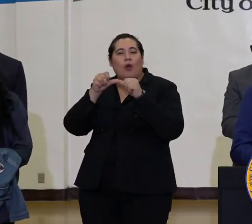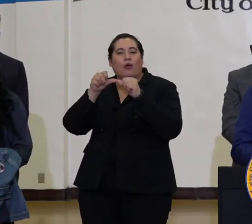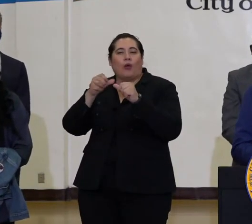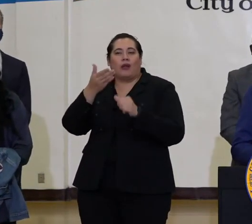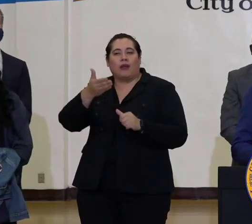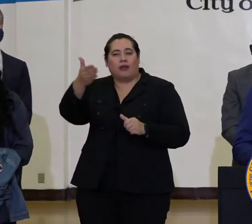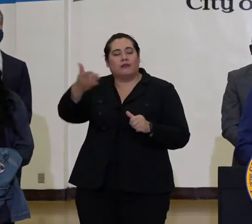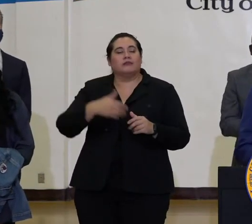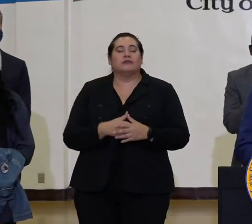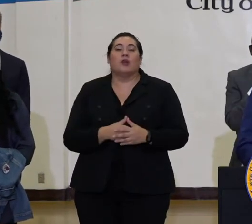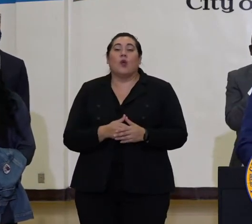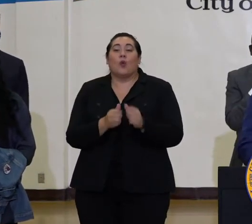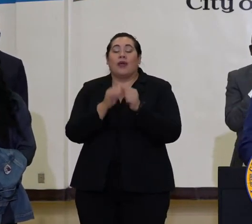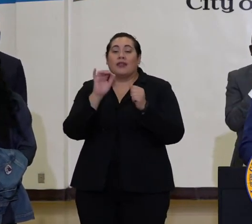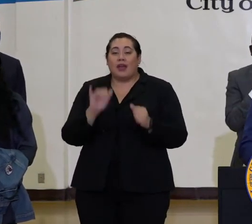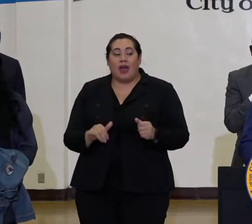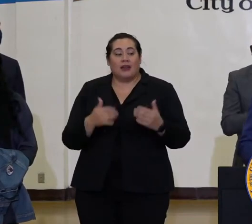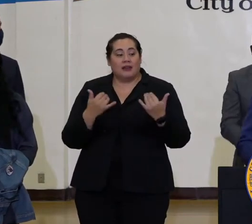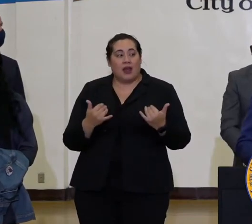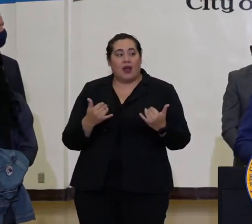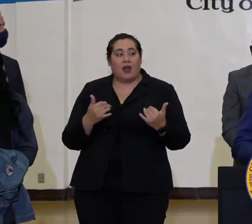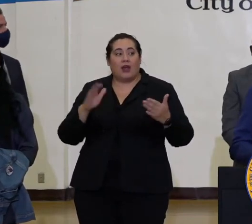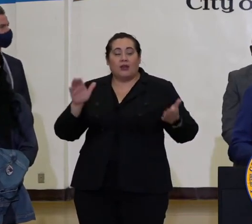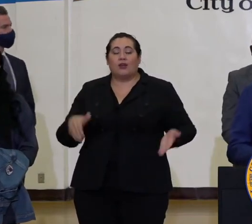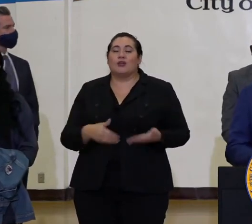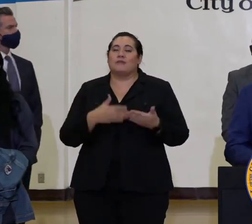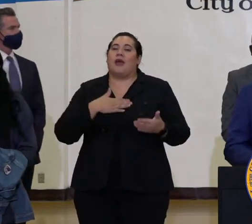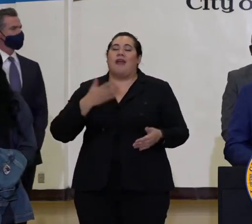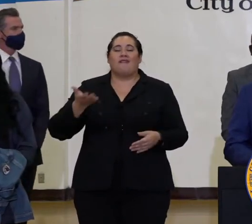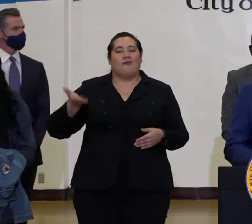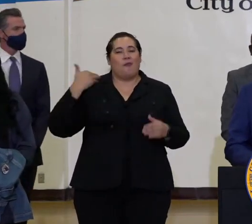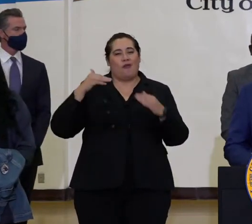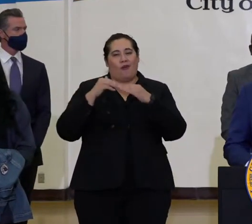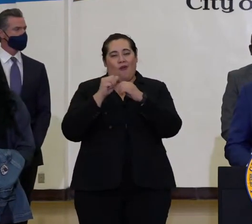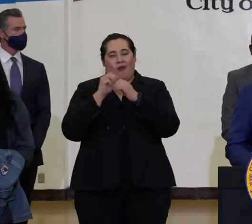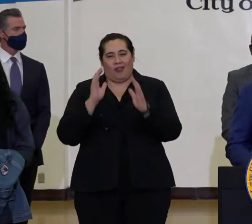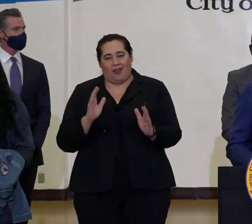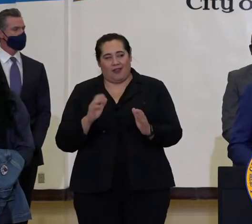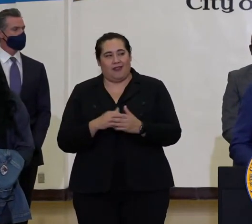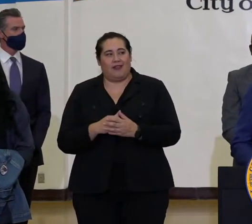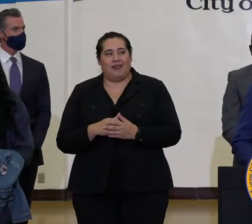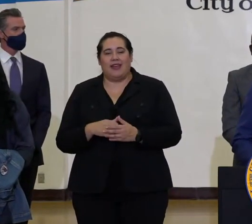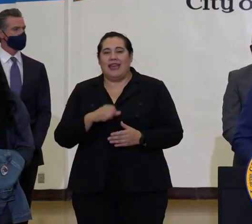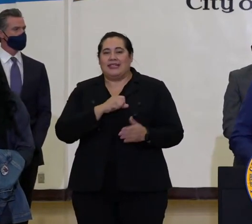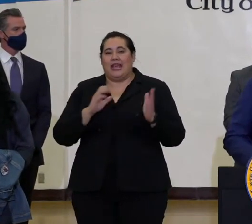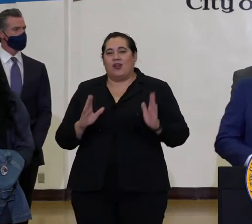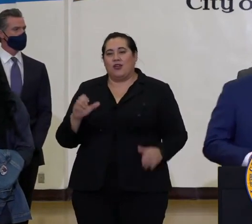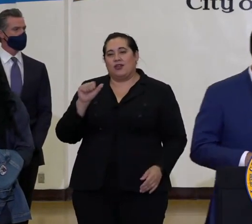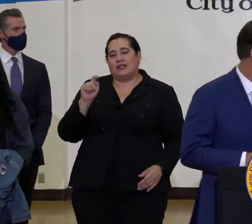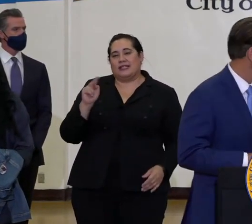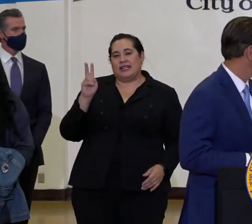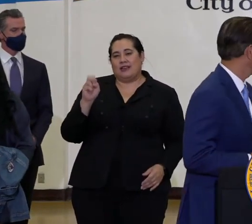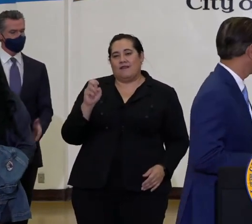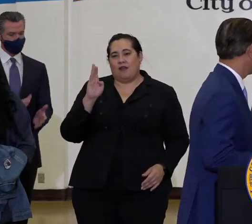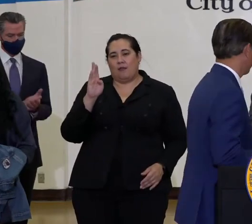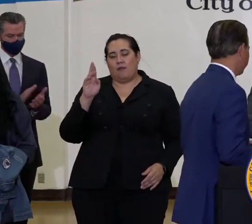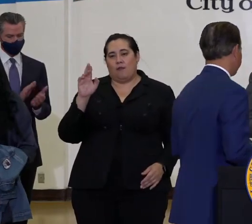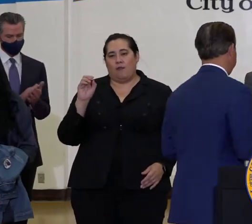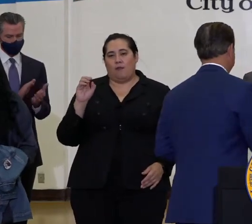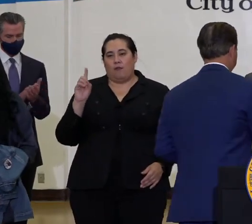ahead. And with that, let me introduce my former colleague and always friend, Senator Steve Bradford.